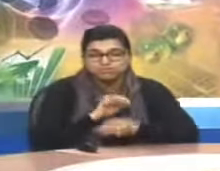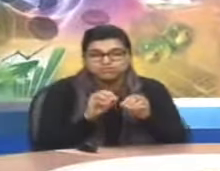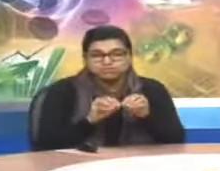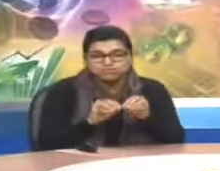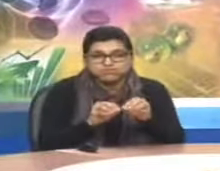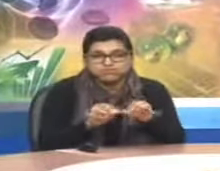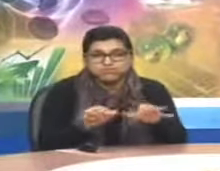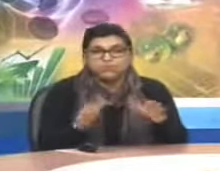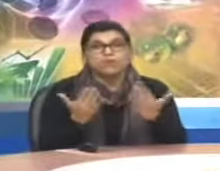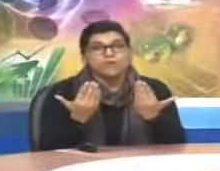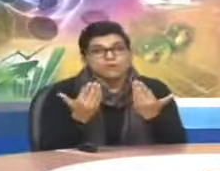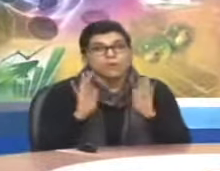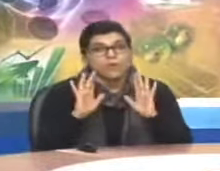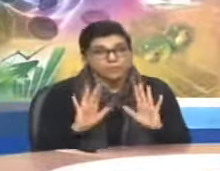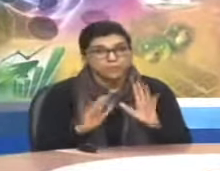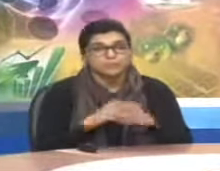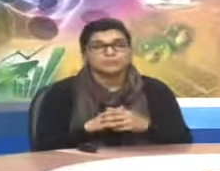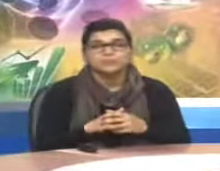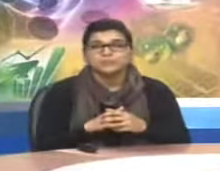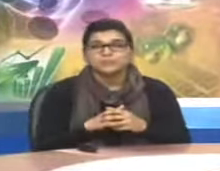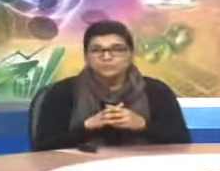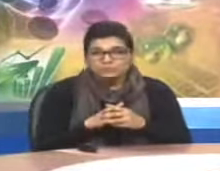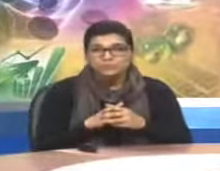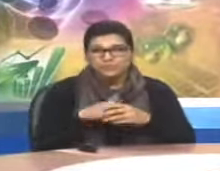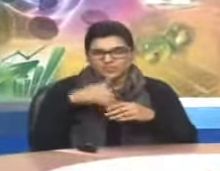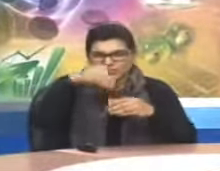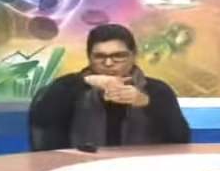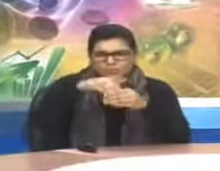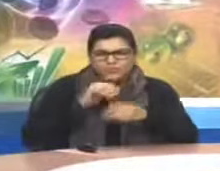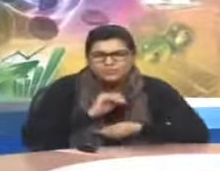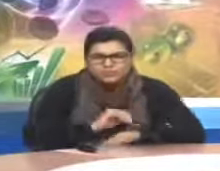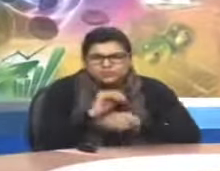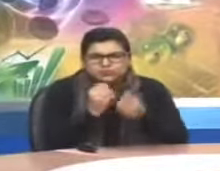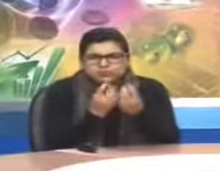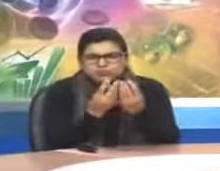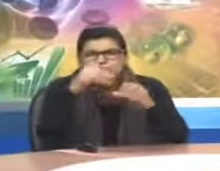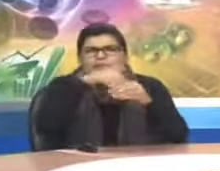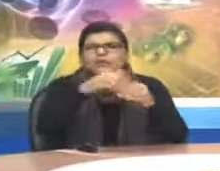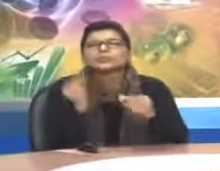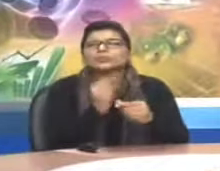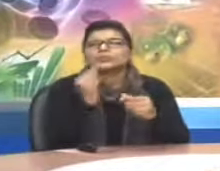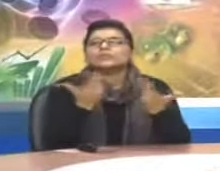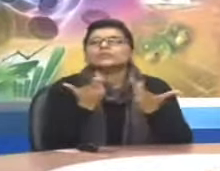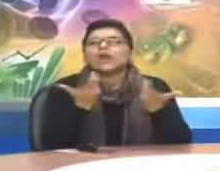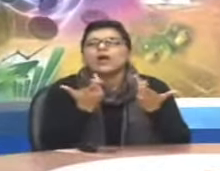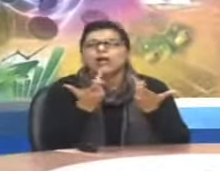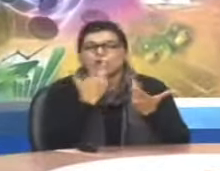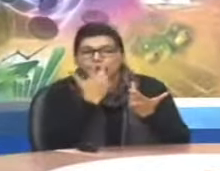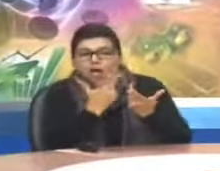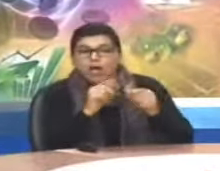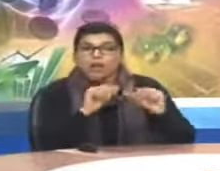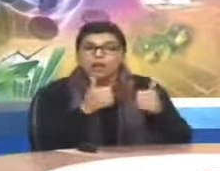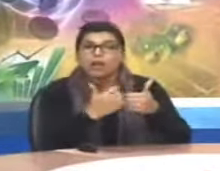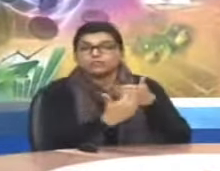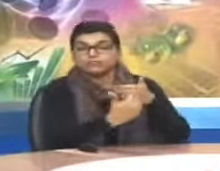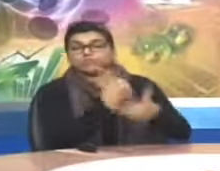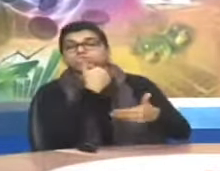breeding ground for diseases carrying vectors such as